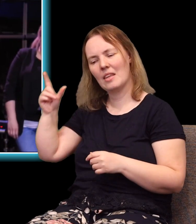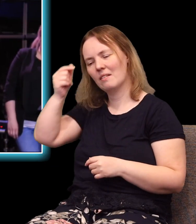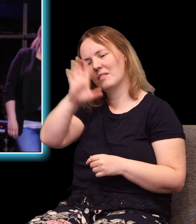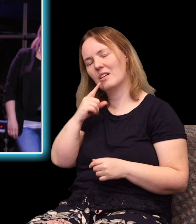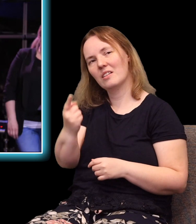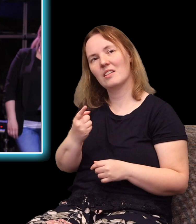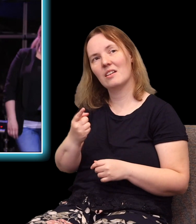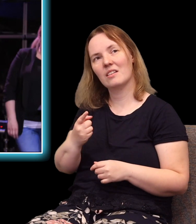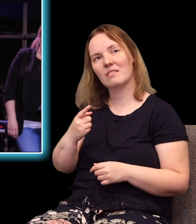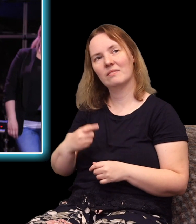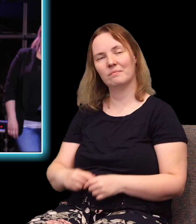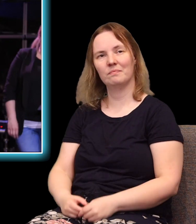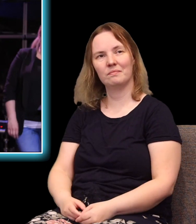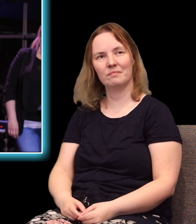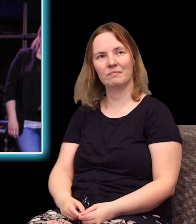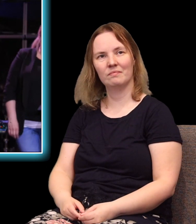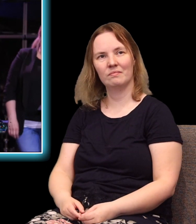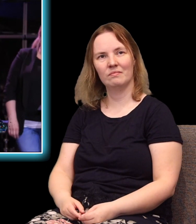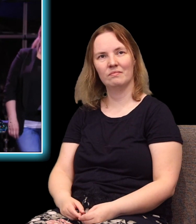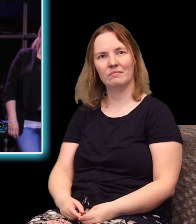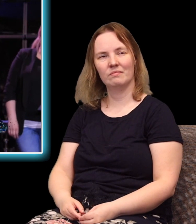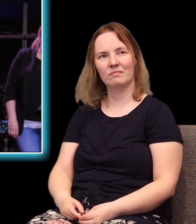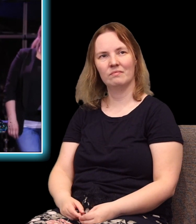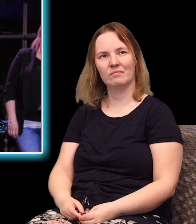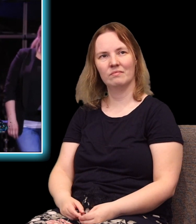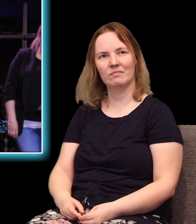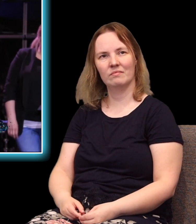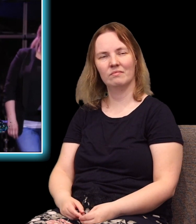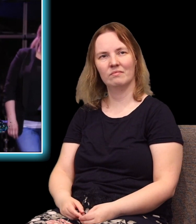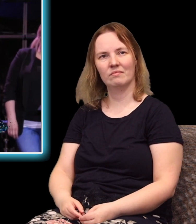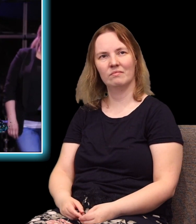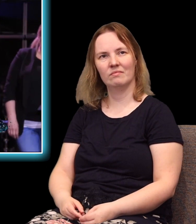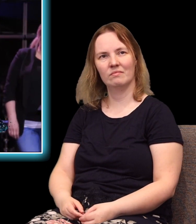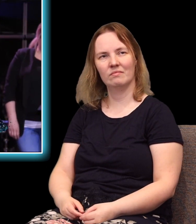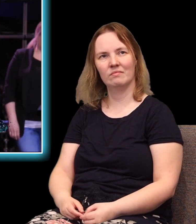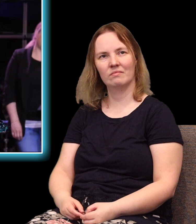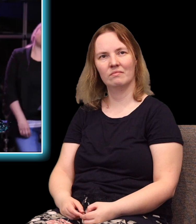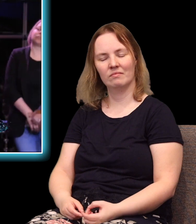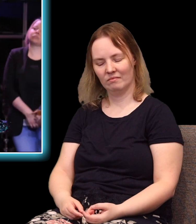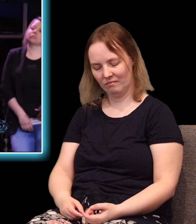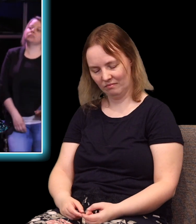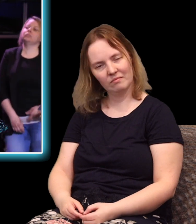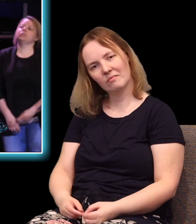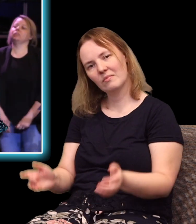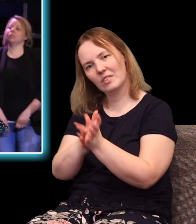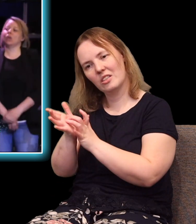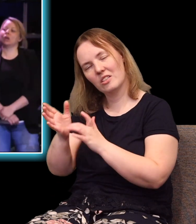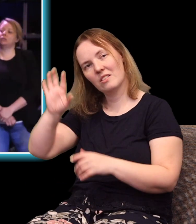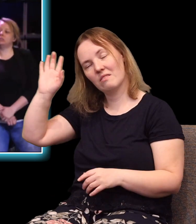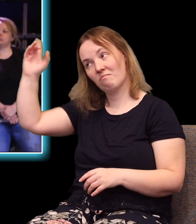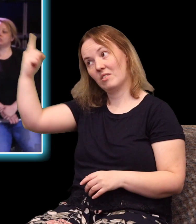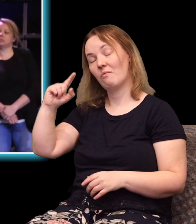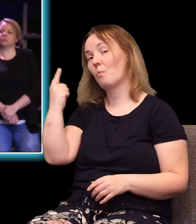God said in Genesis 1:26, let us make man someone like ourselves to be the master of all life upon the earth. And